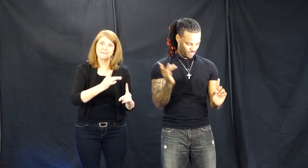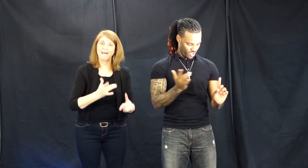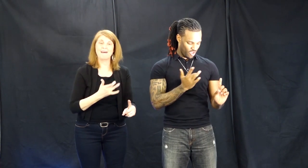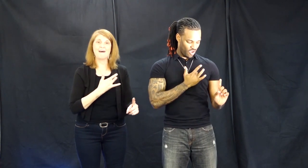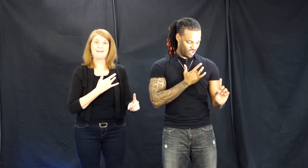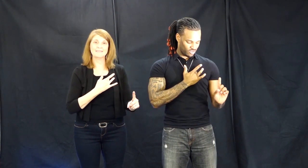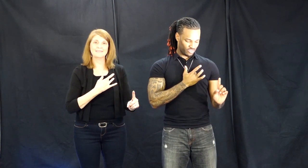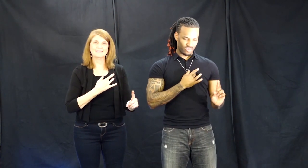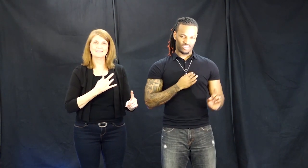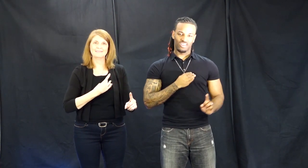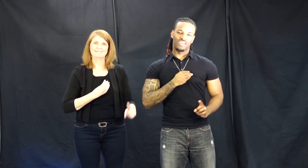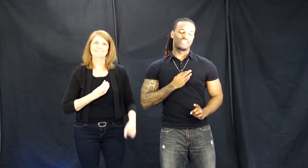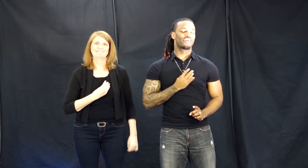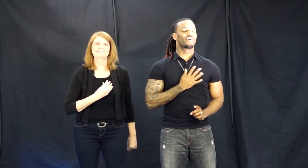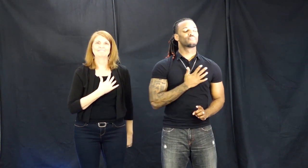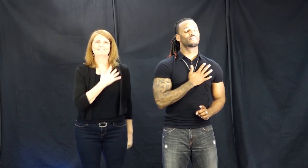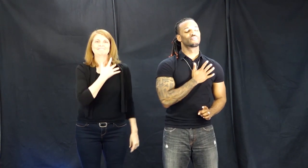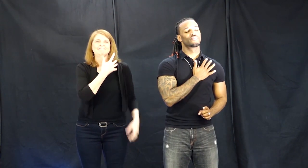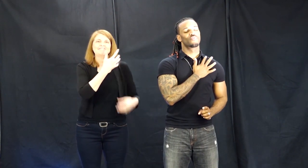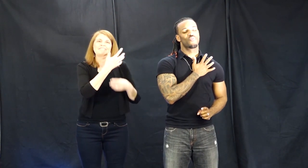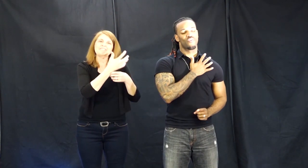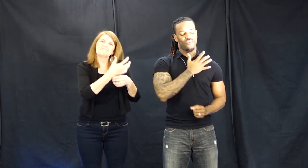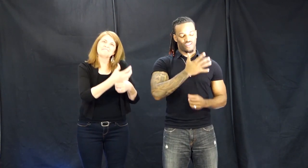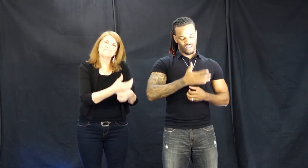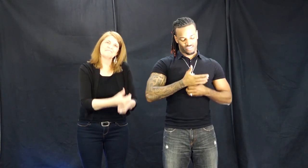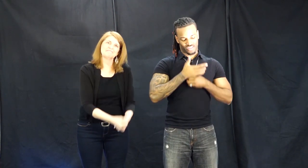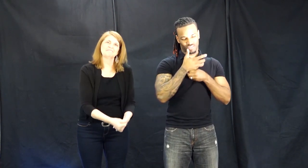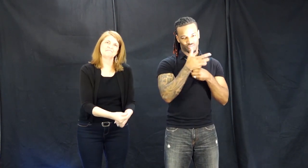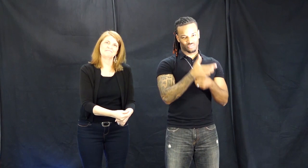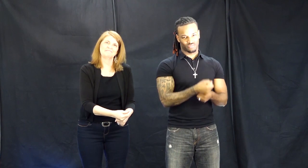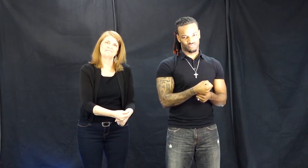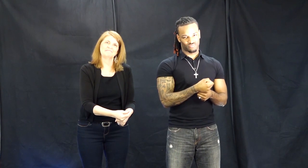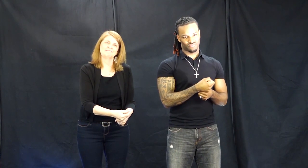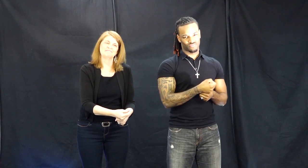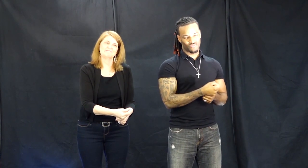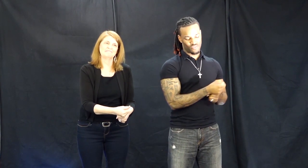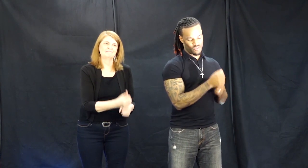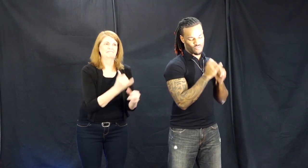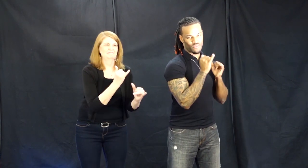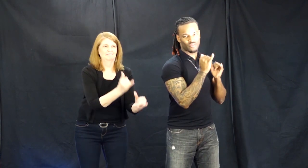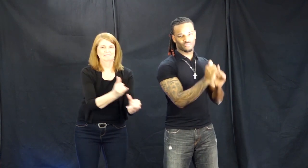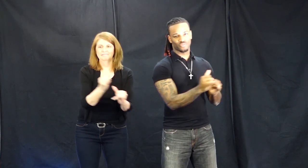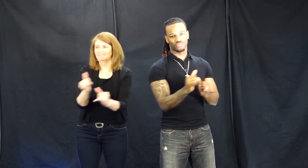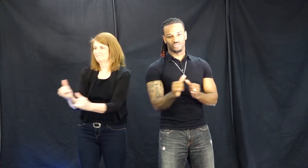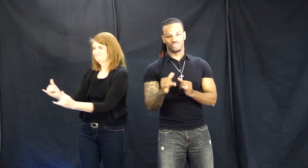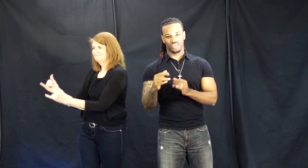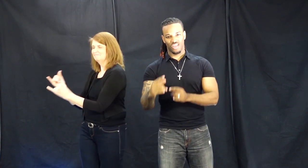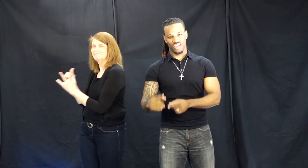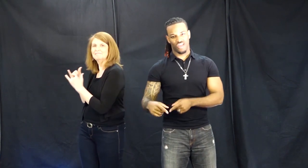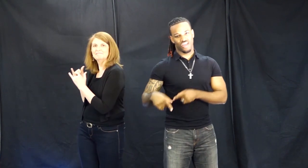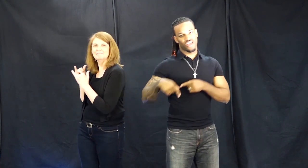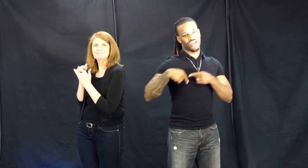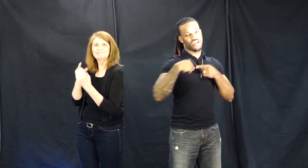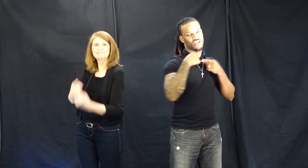my heart, and the happy reward, as I trust, of our mutual cares,